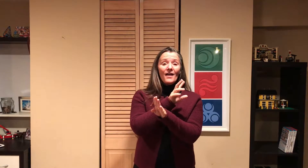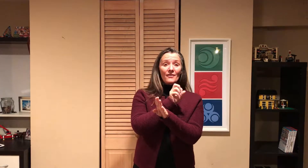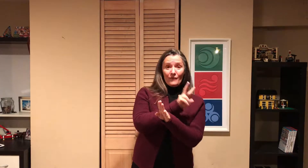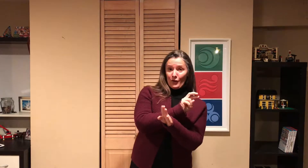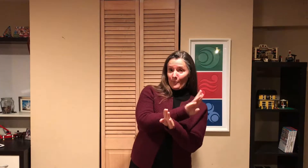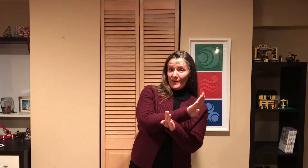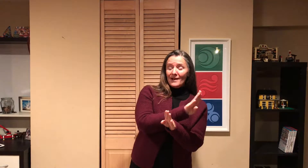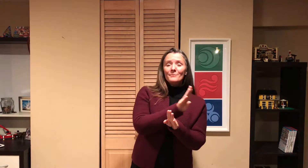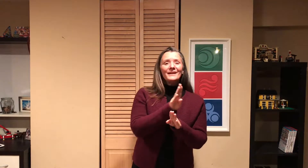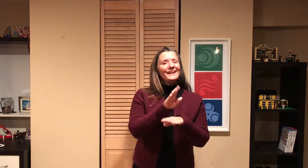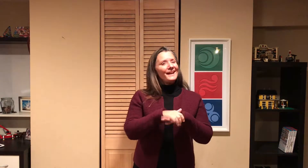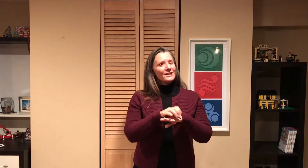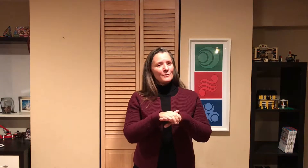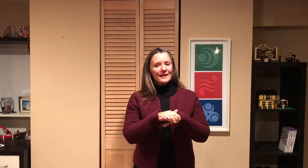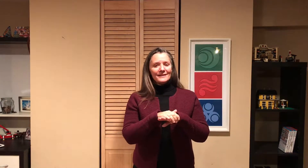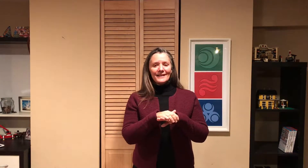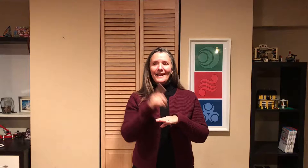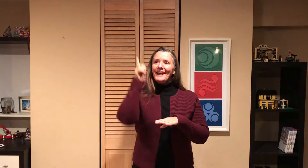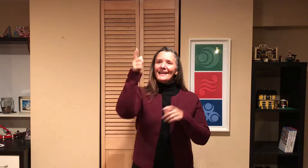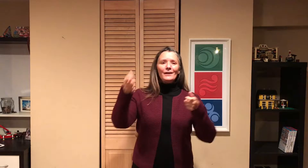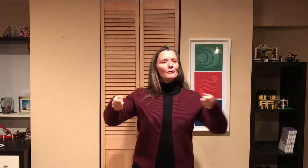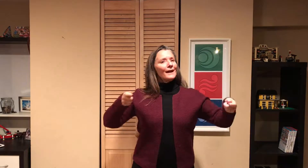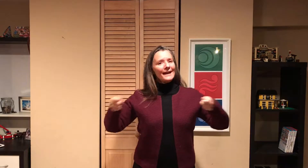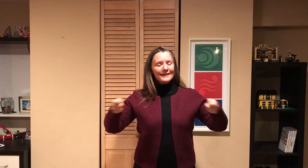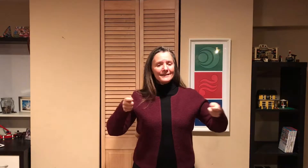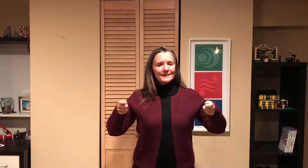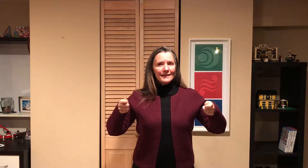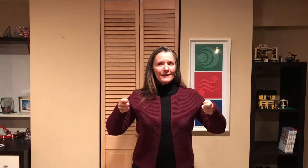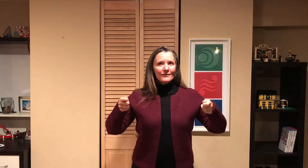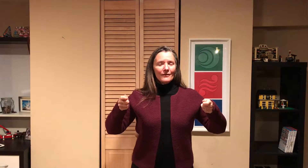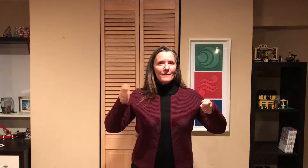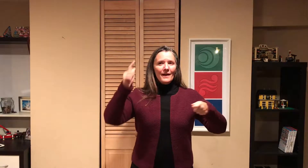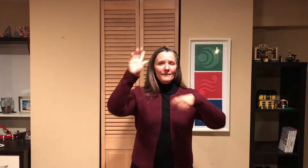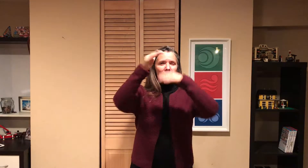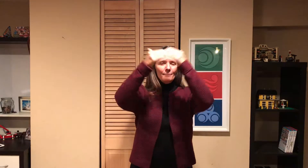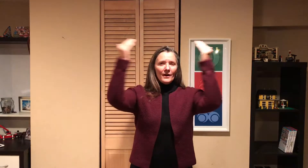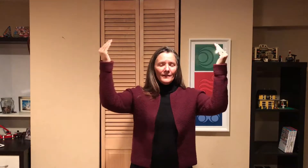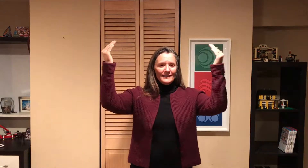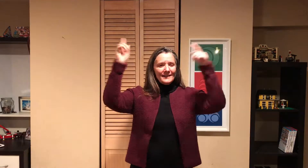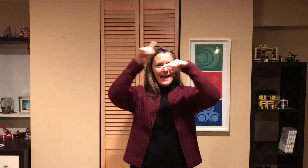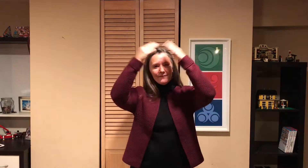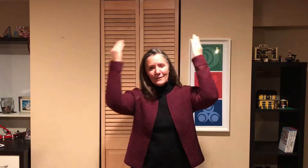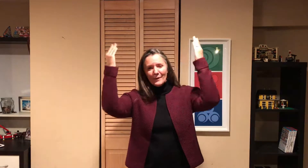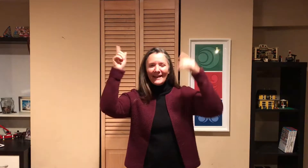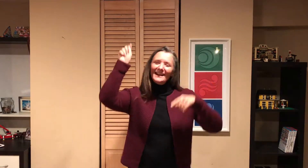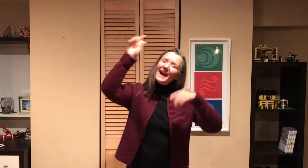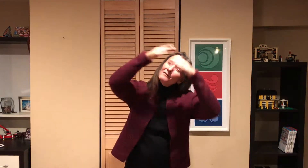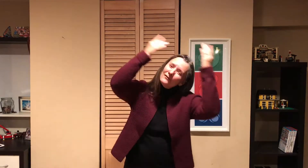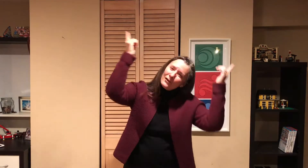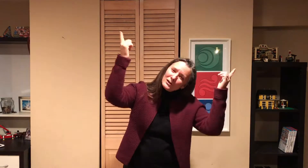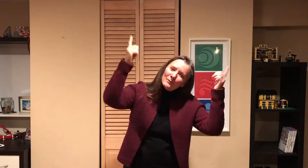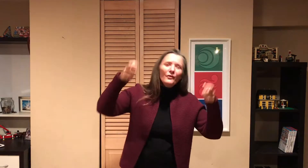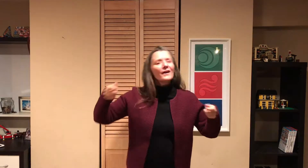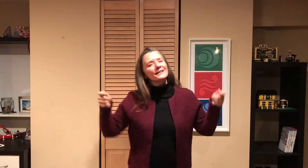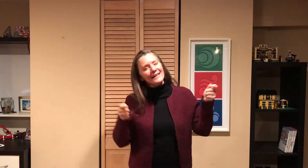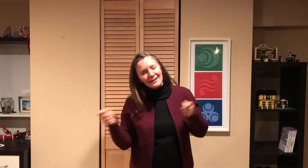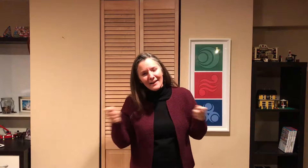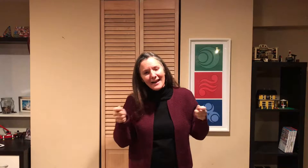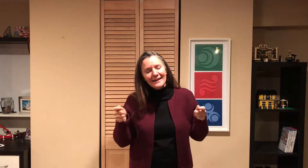the verb. But in English, we like to say, He reigns from heaven above, and He's in heaven, but I need heaven first before I can sign reign,